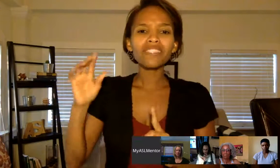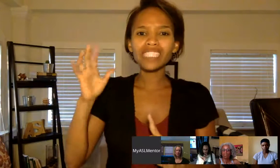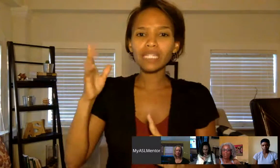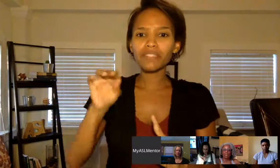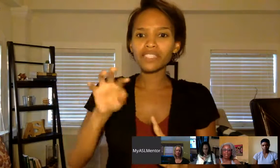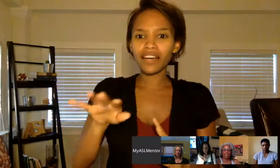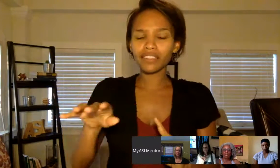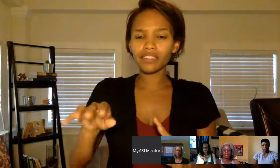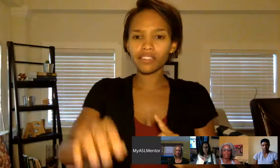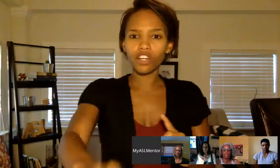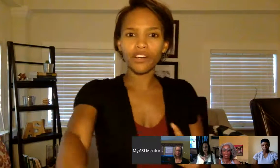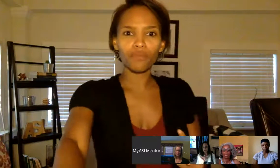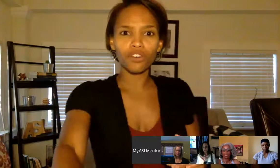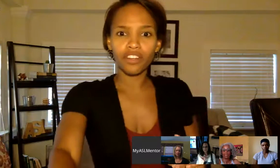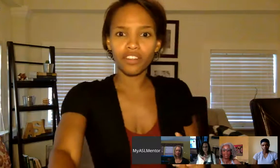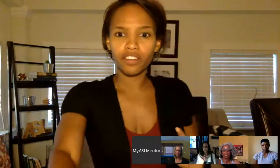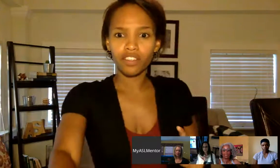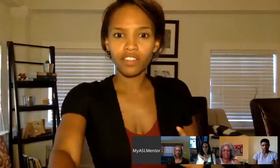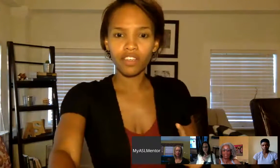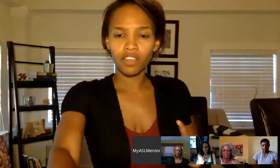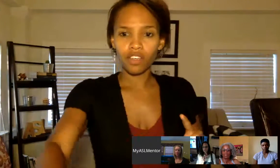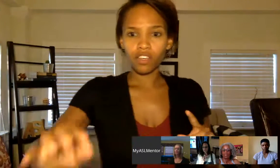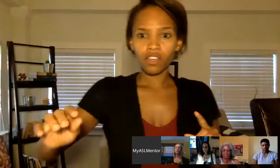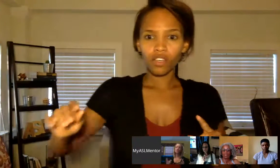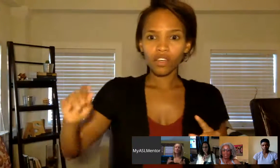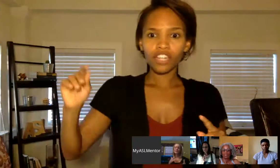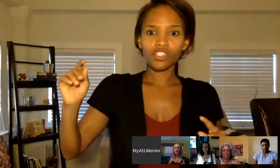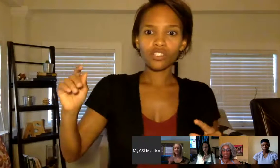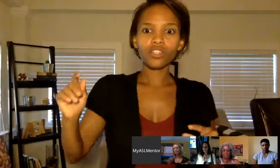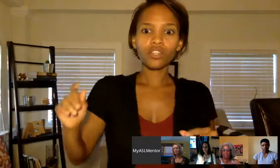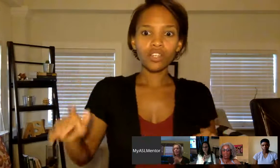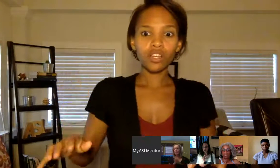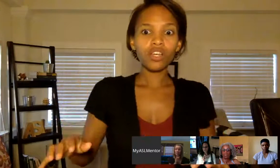I'm missing some of the signs. Sorry, Maureen.